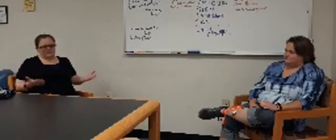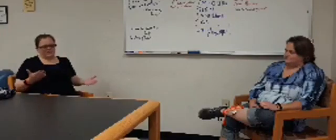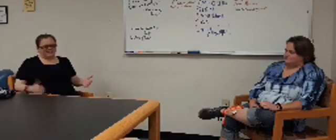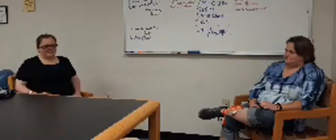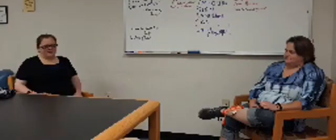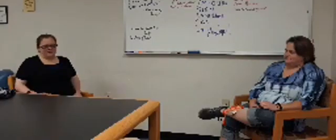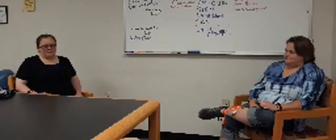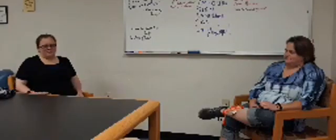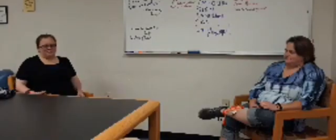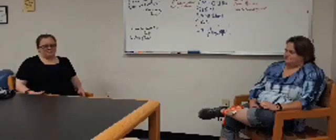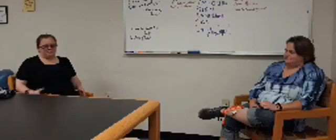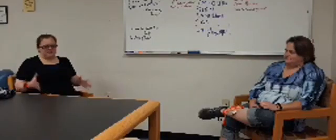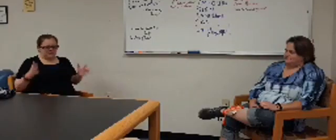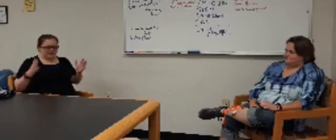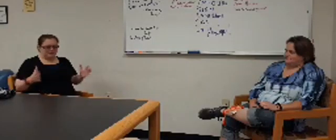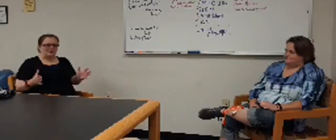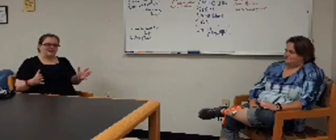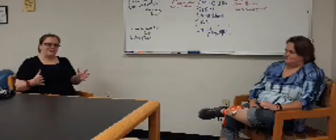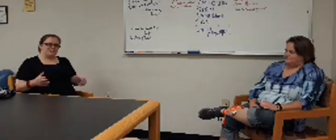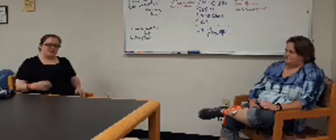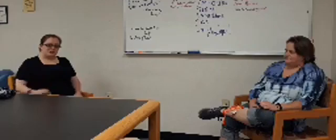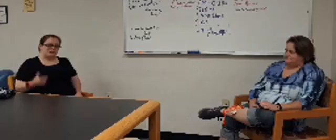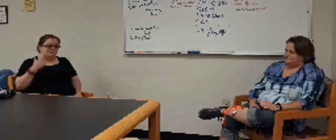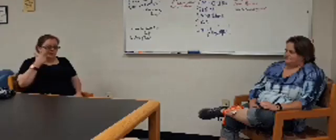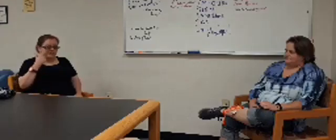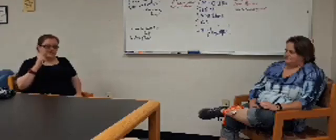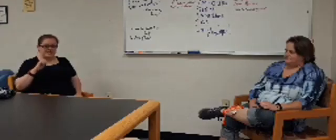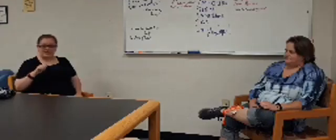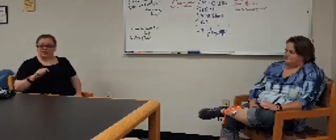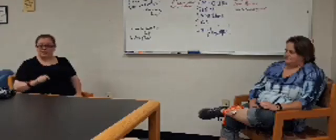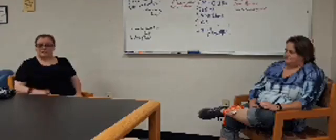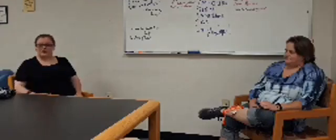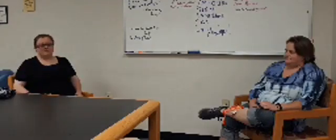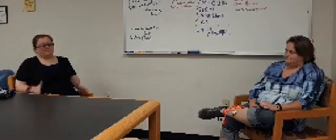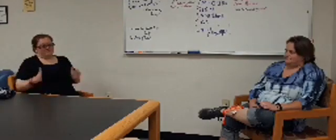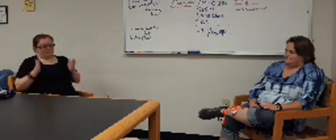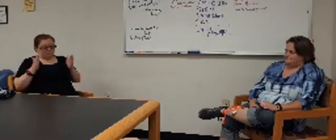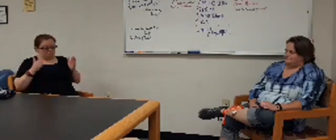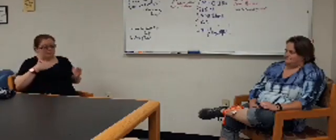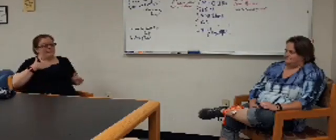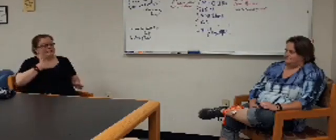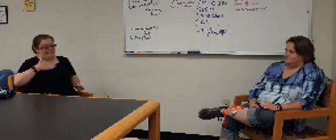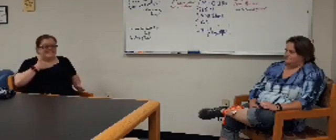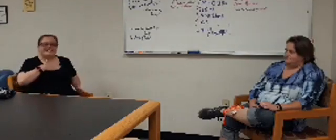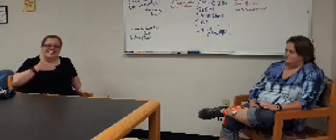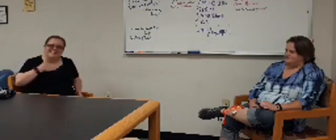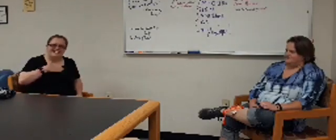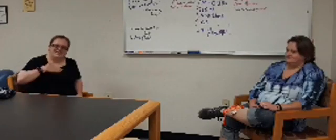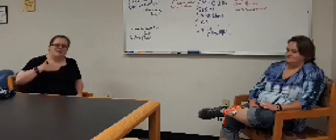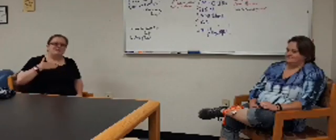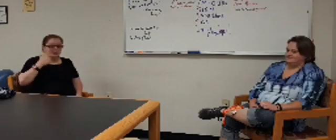just, if you ever get the chance to watch either, please watch